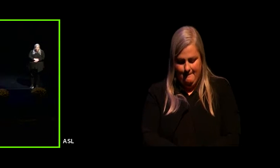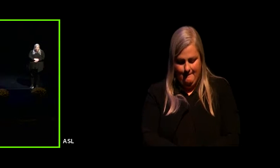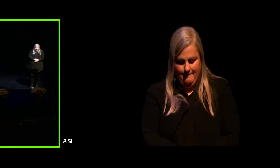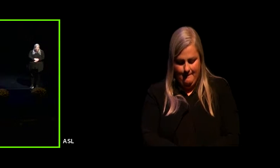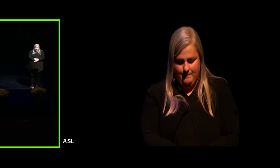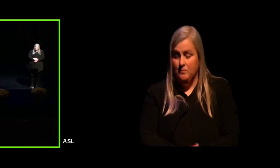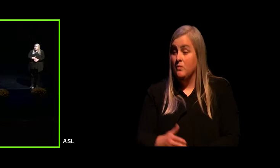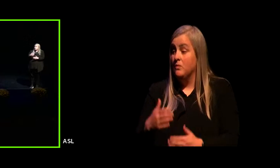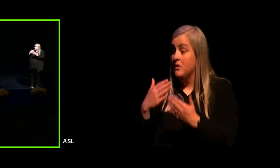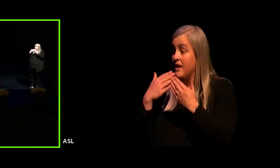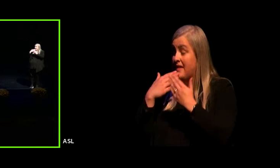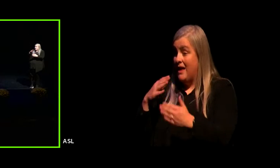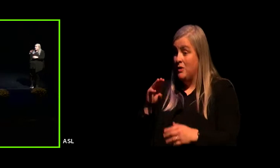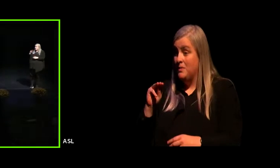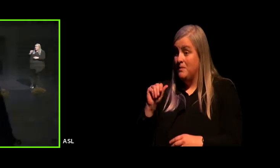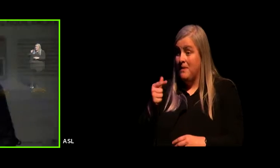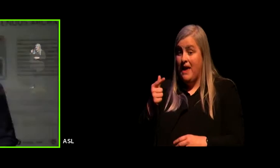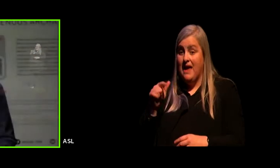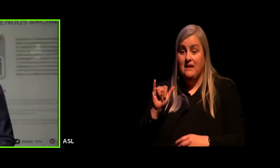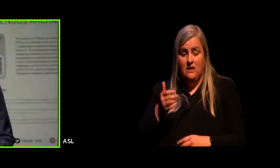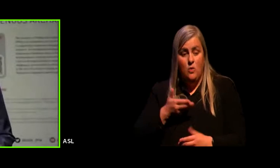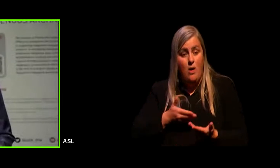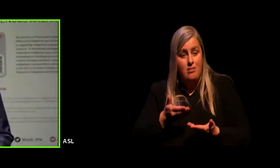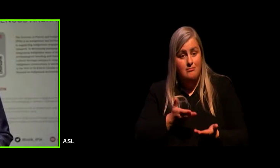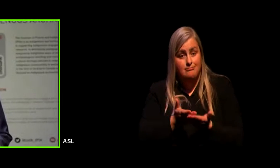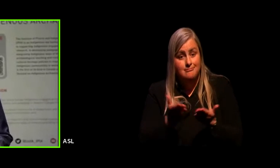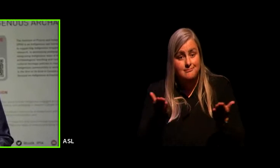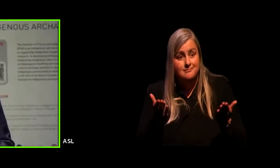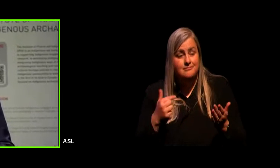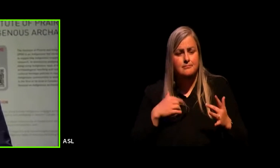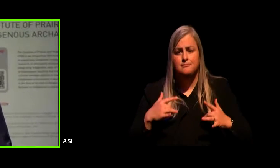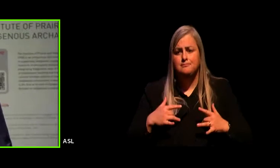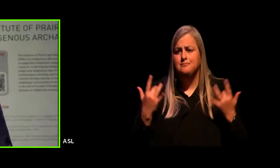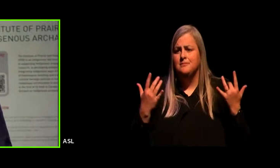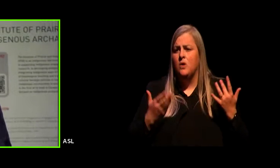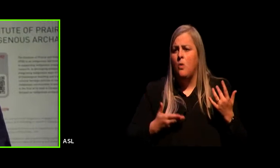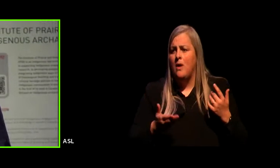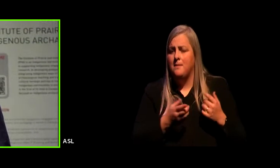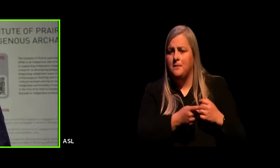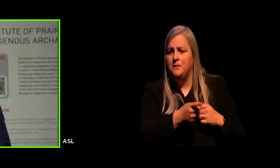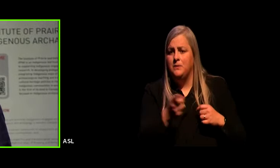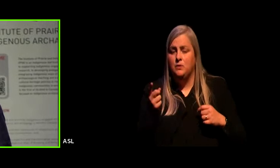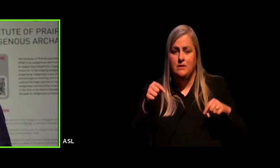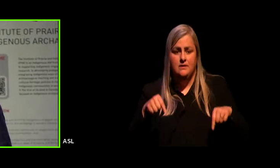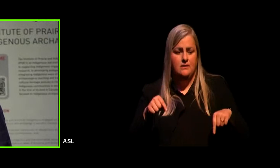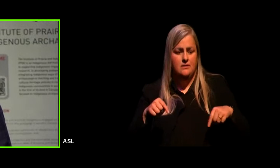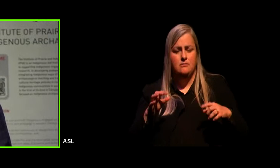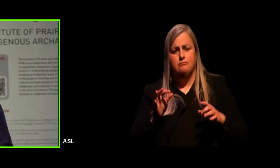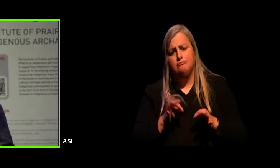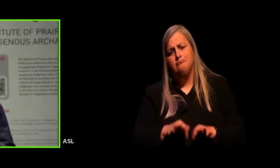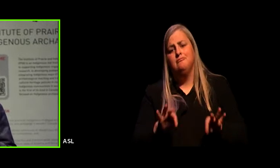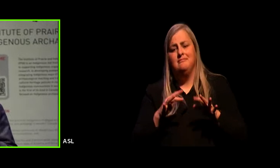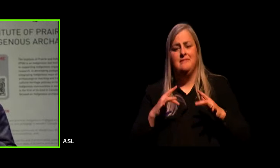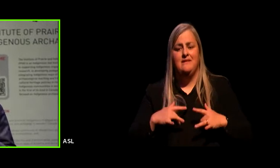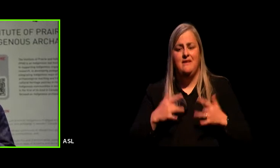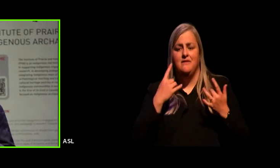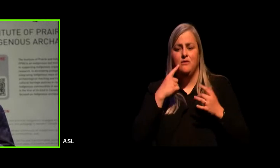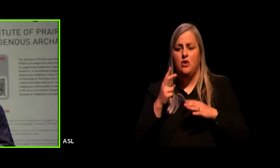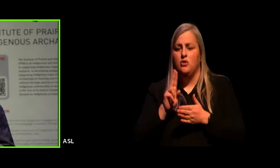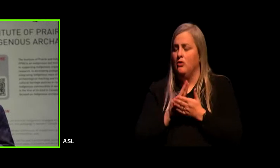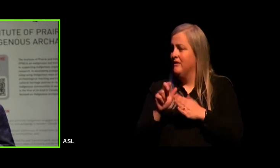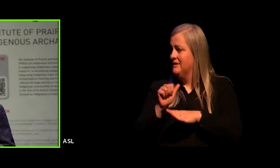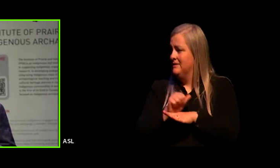Well, thank you, Maggie, and welcome, everyone. I'm really delighted to welcome you to this signature event for U of A Days. And you can see I've got my